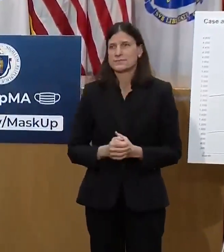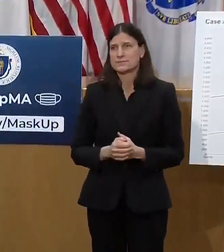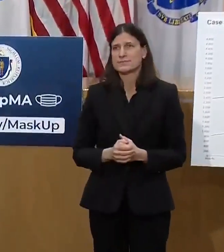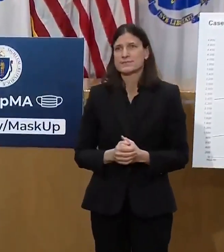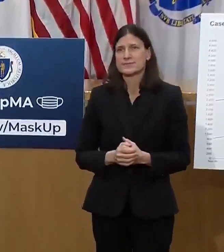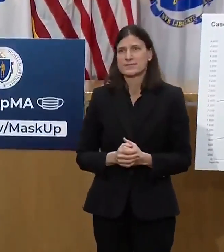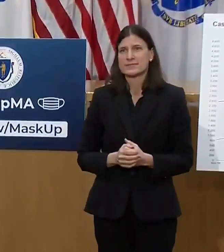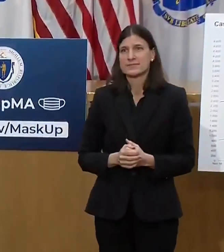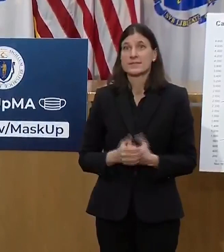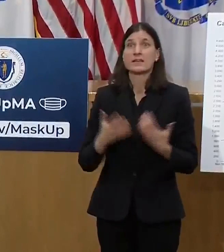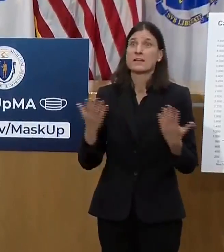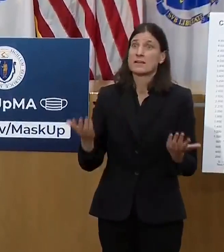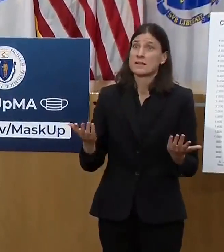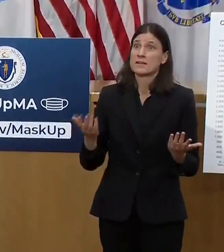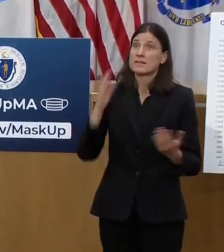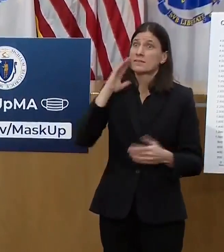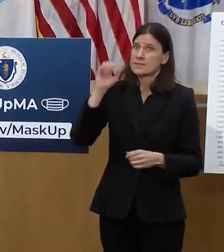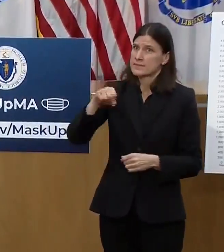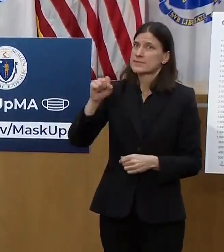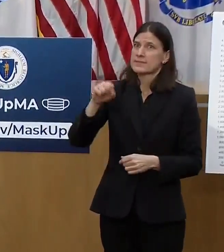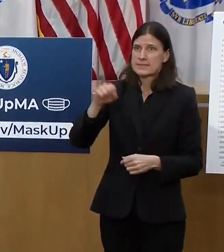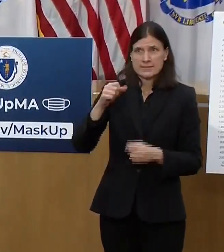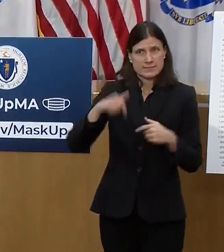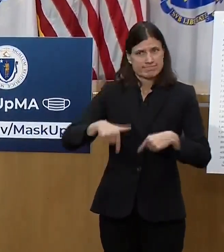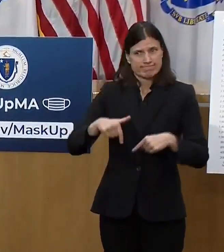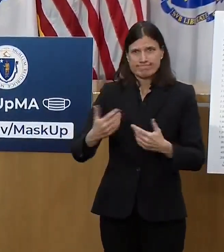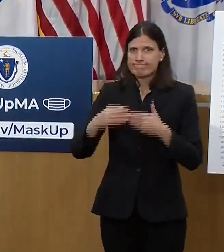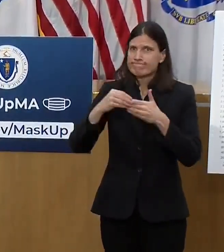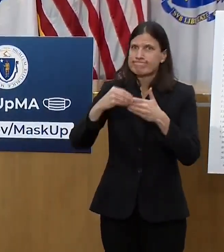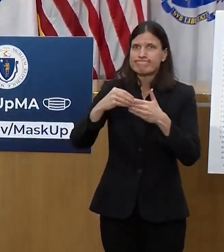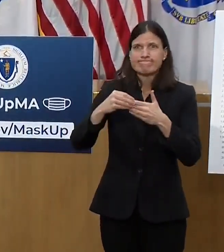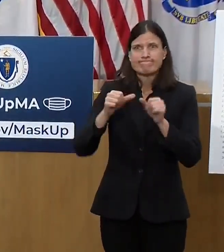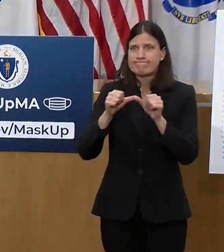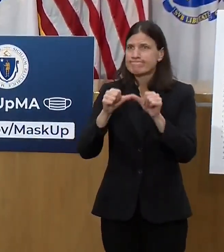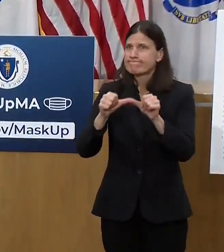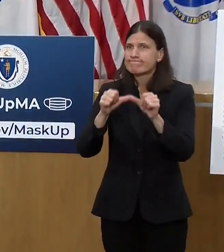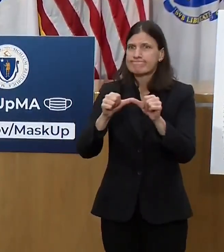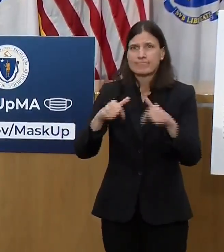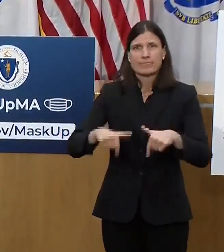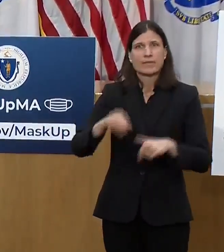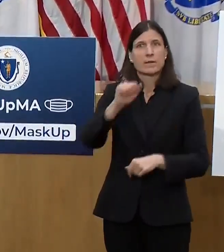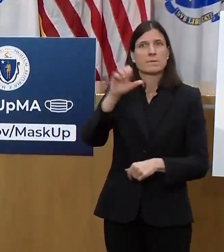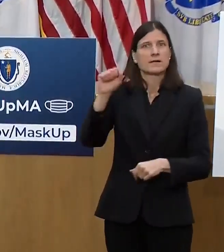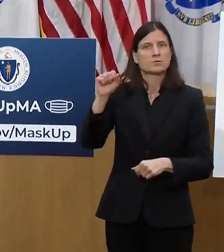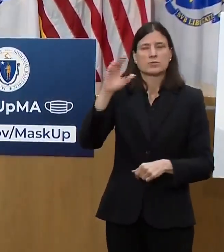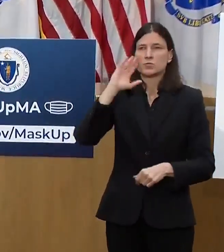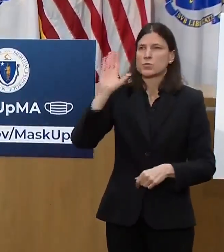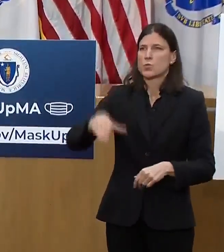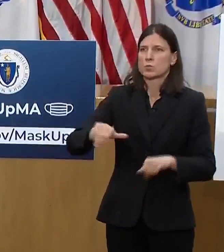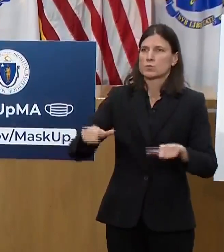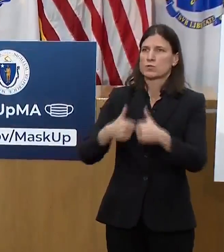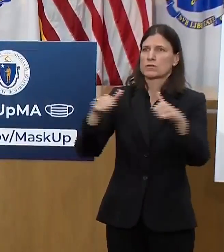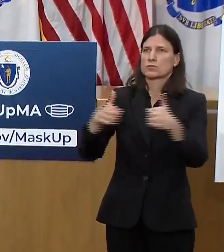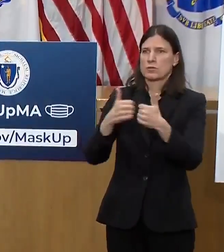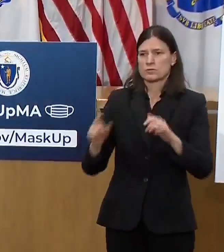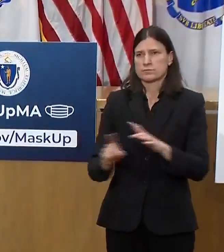consistent leadership and guiding our state through these challenging times. On behalf of our medical